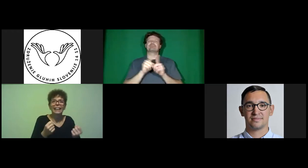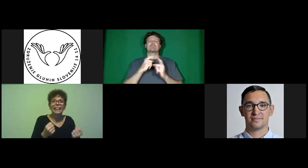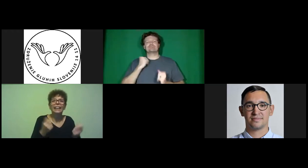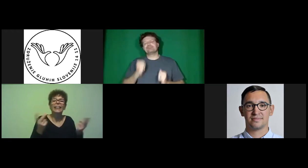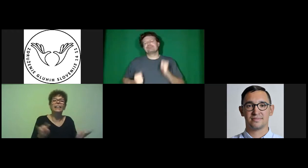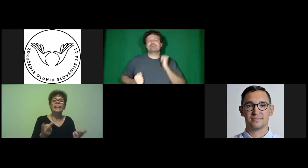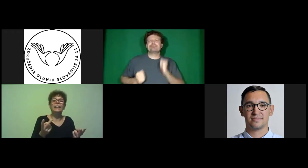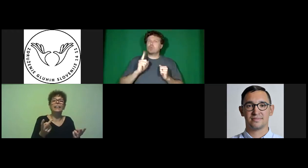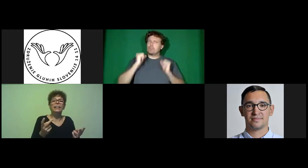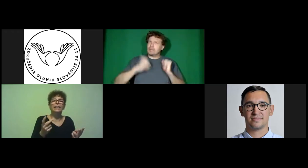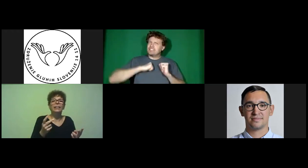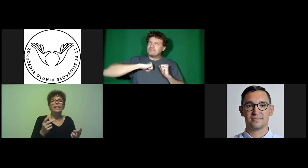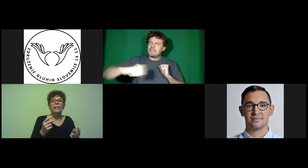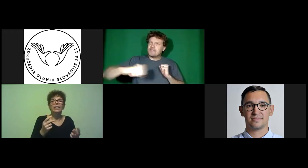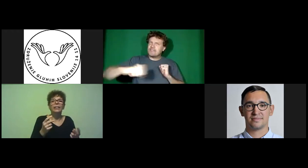demand.